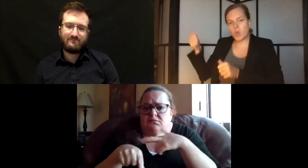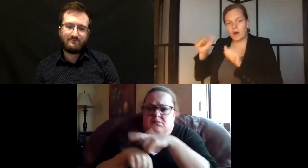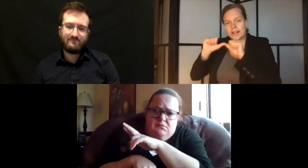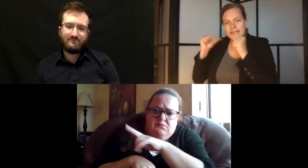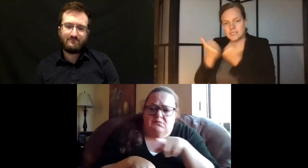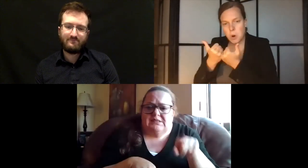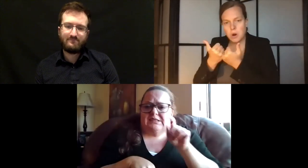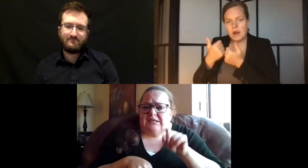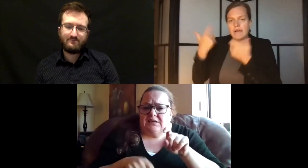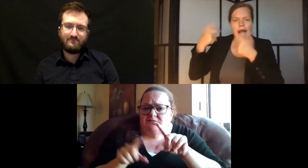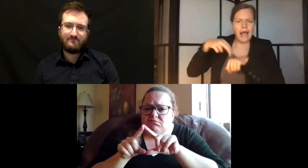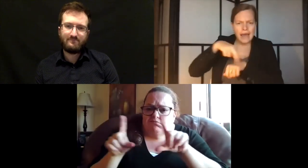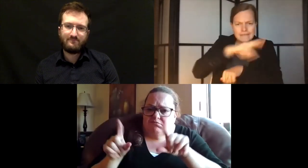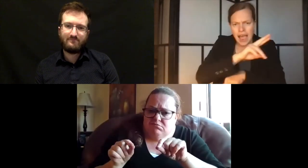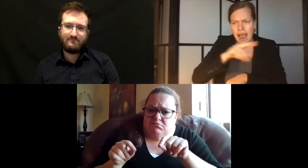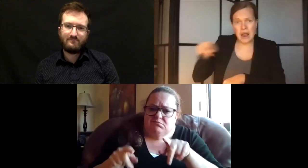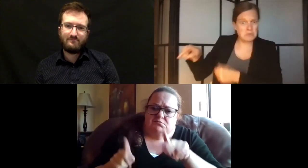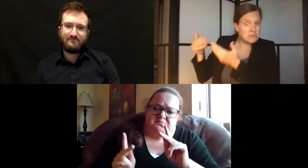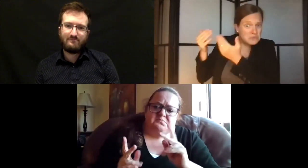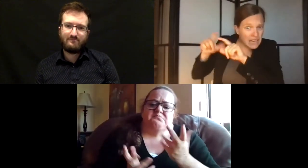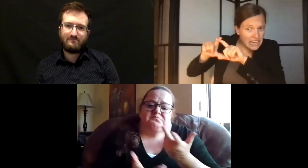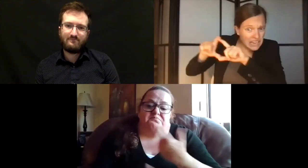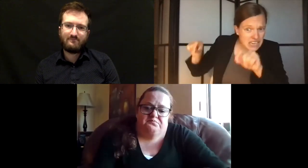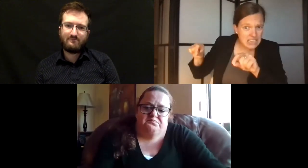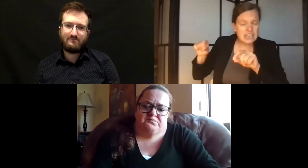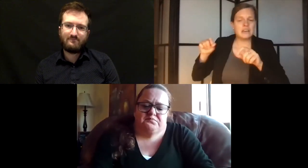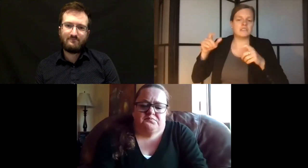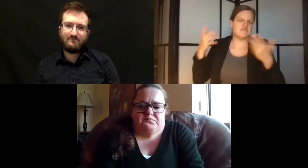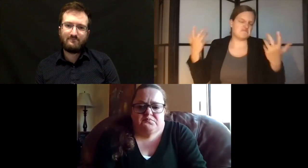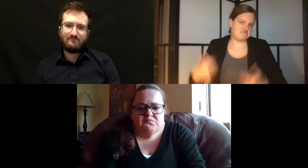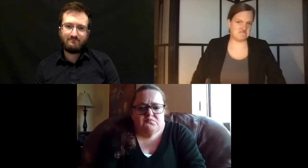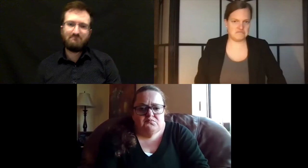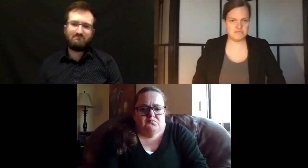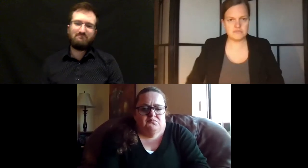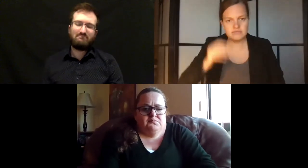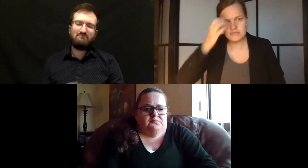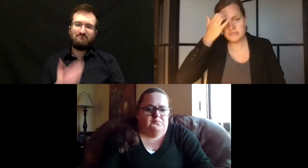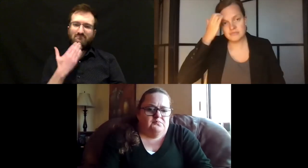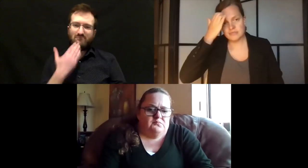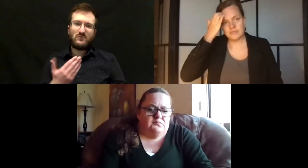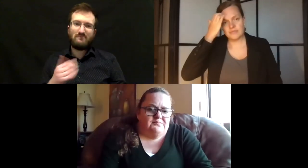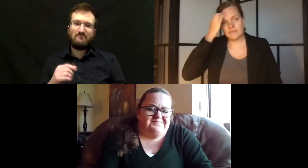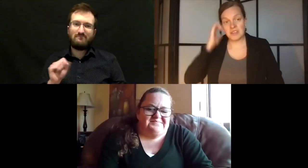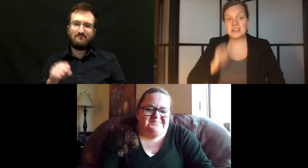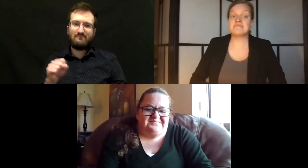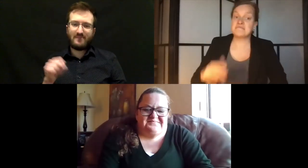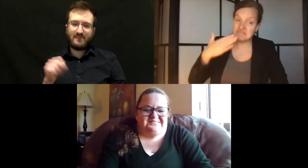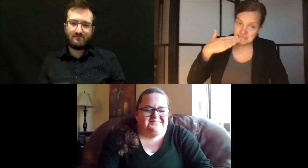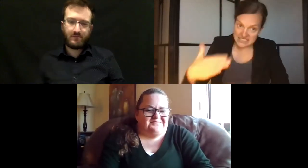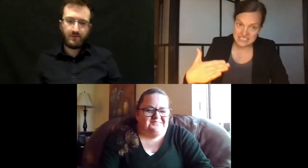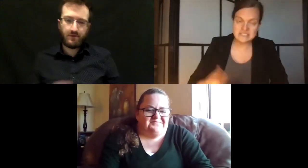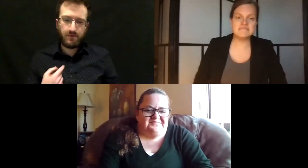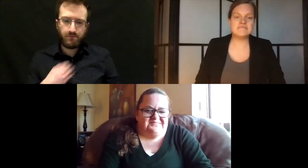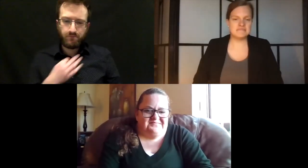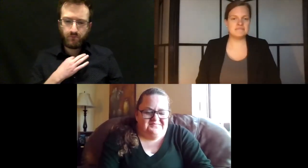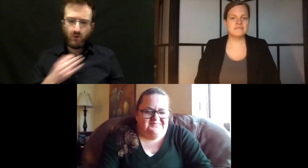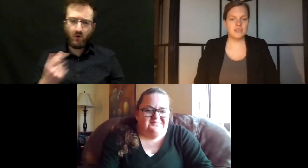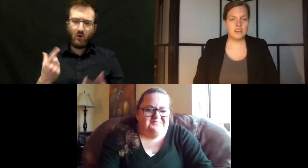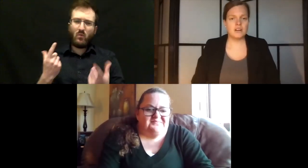people to volunteer to start gaining some of that experience that will benefit them until their PR card comes through. Thank